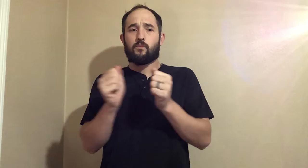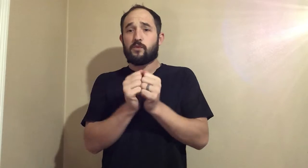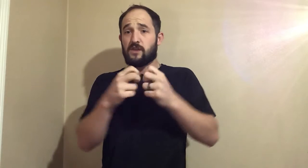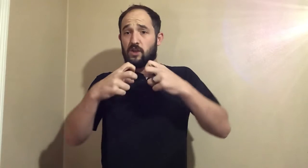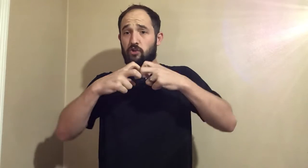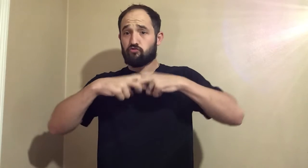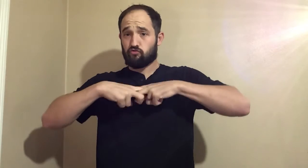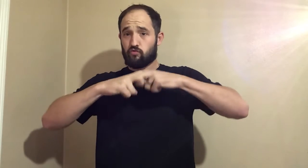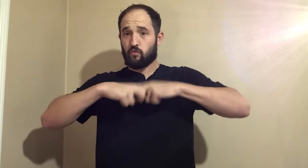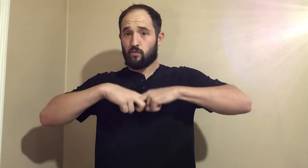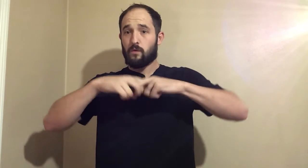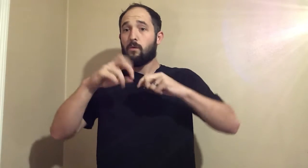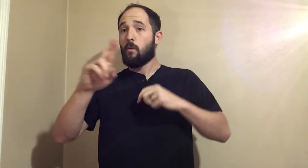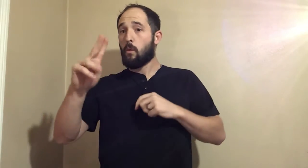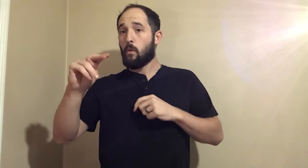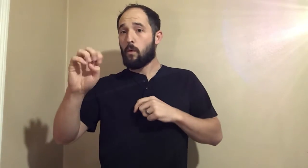So post-operative management